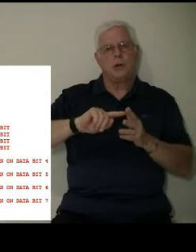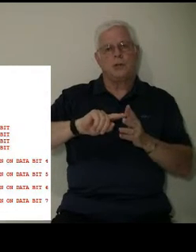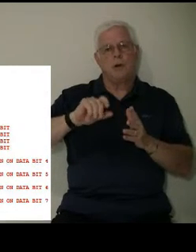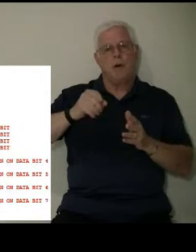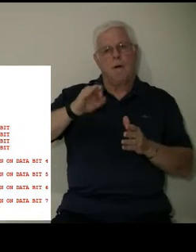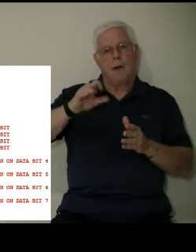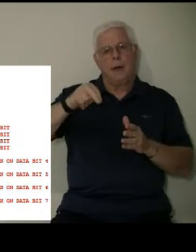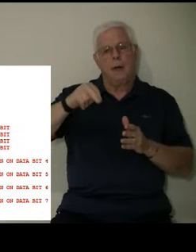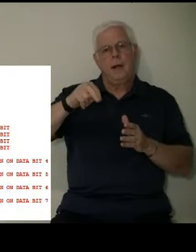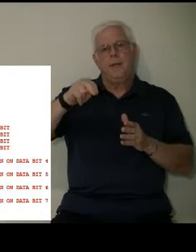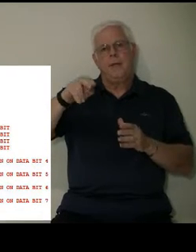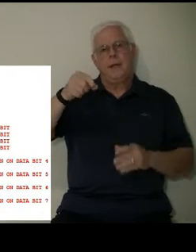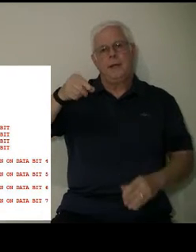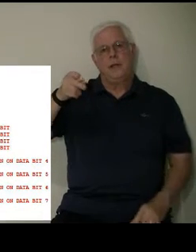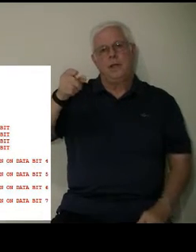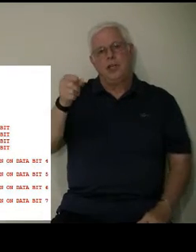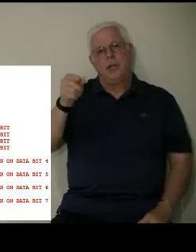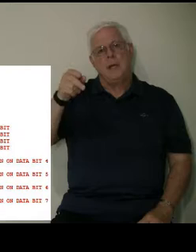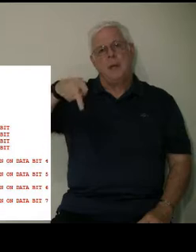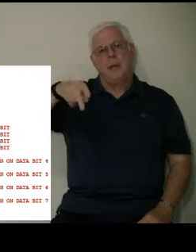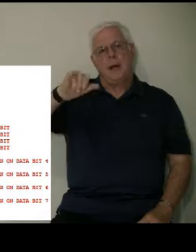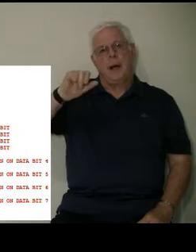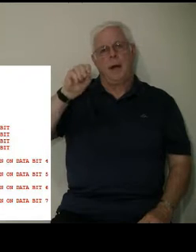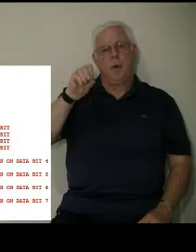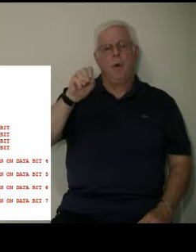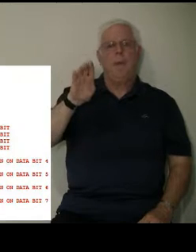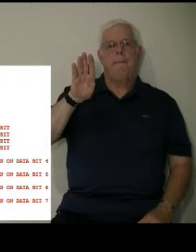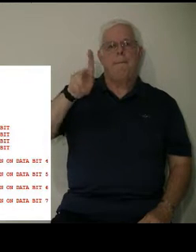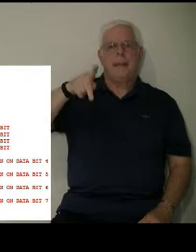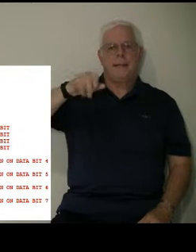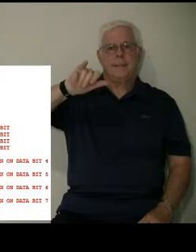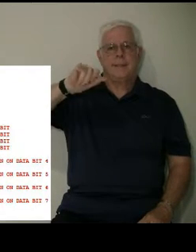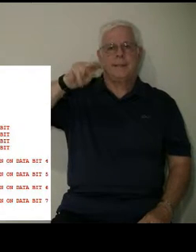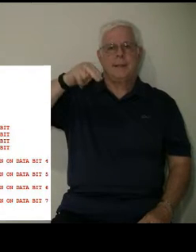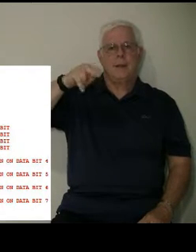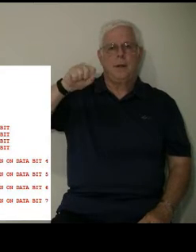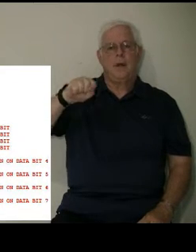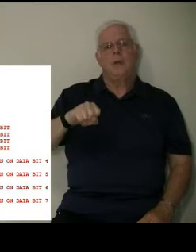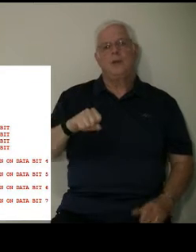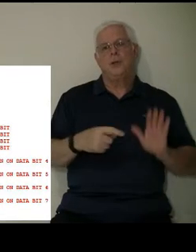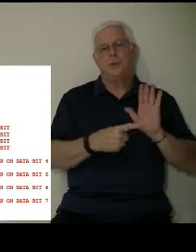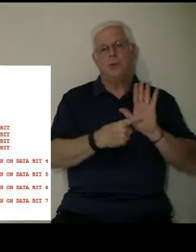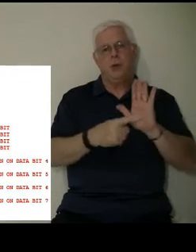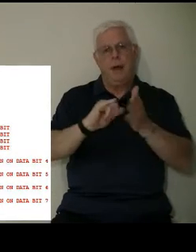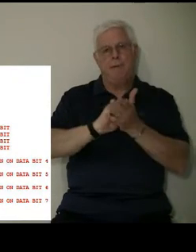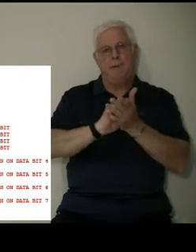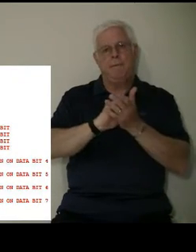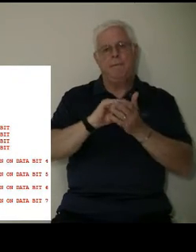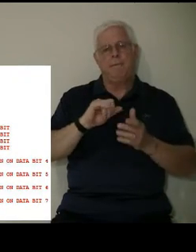turns on the GPIO pins to show that